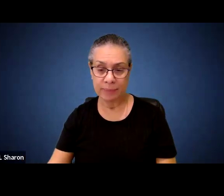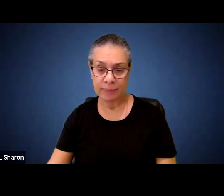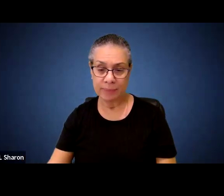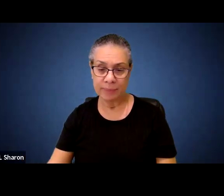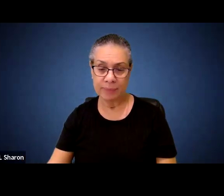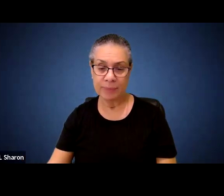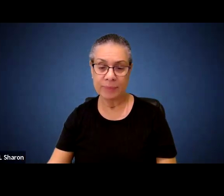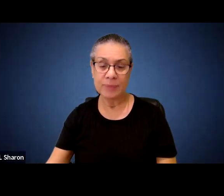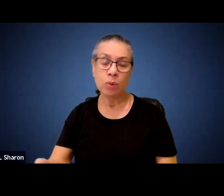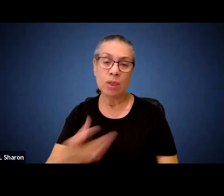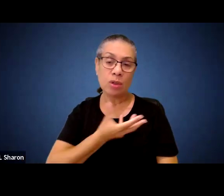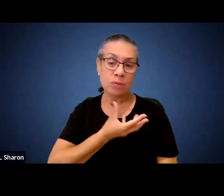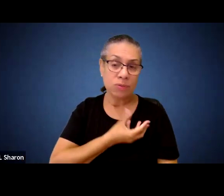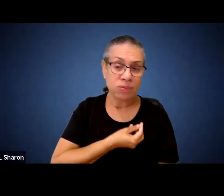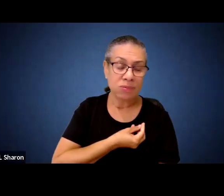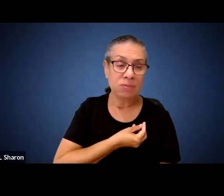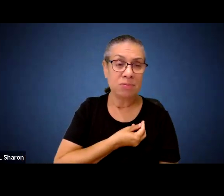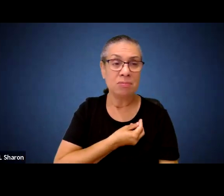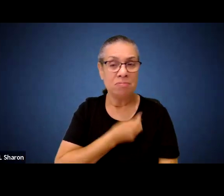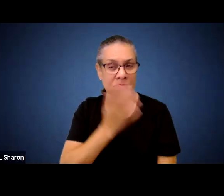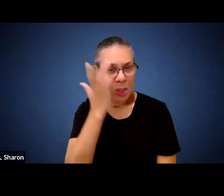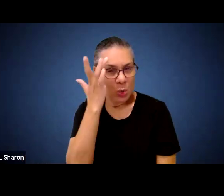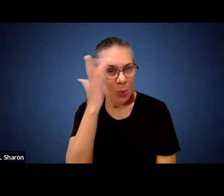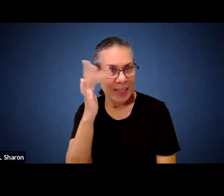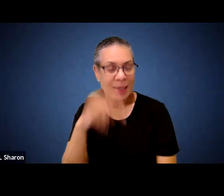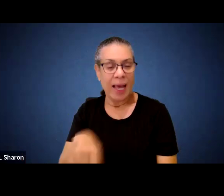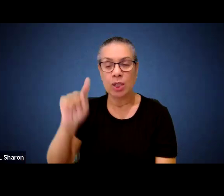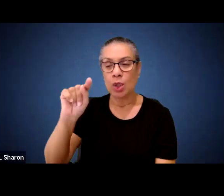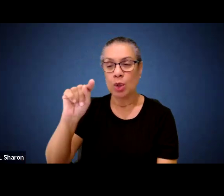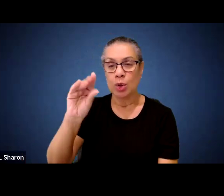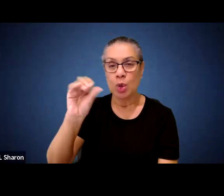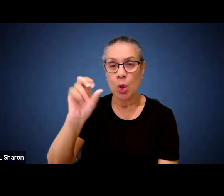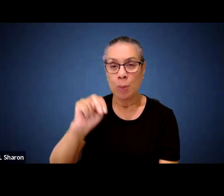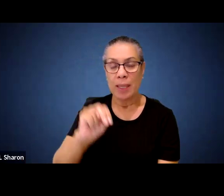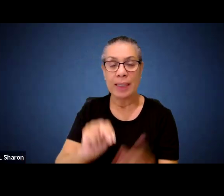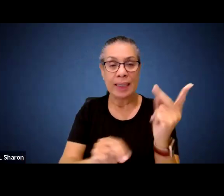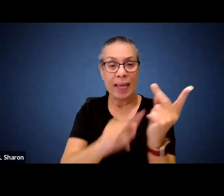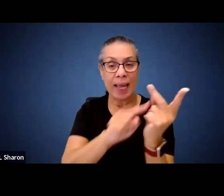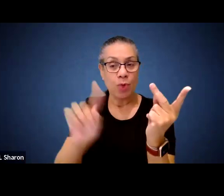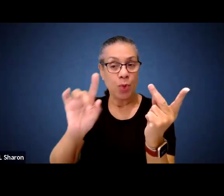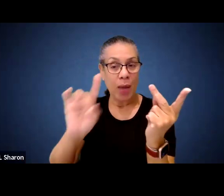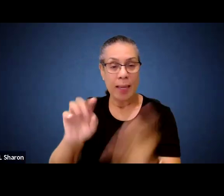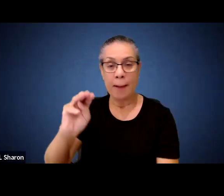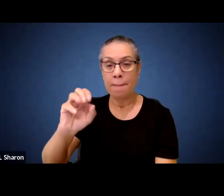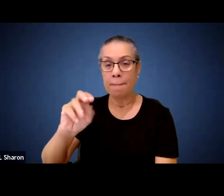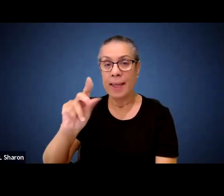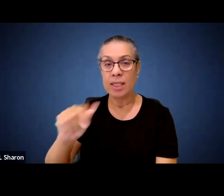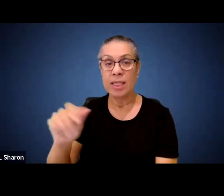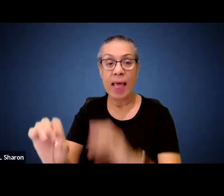kindness and wit during her years at the Tobin K-8 school, Mendel Elementary